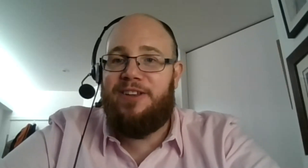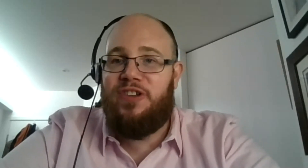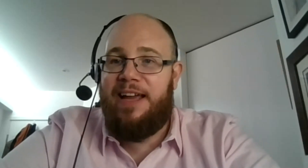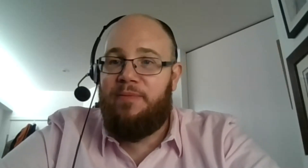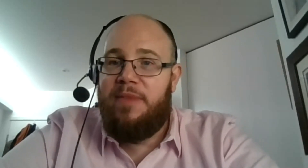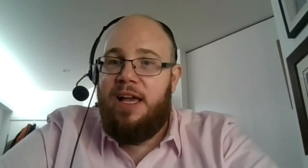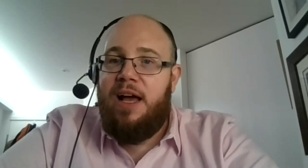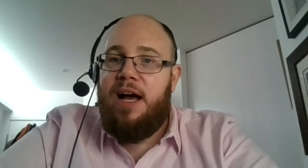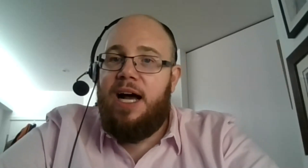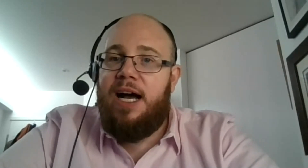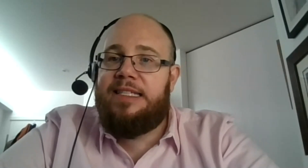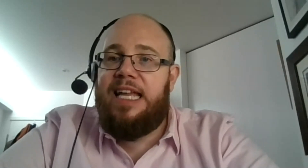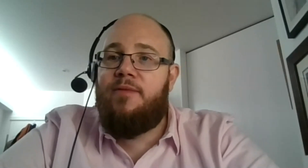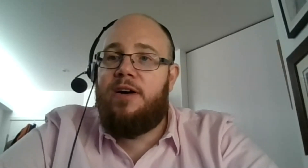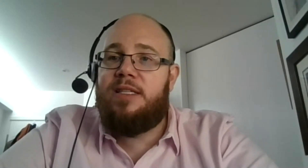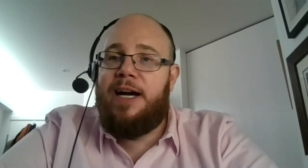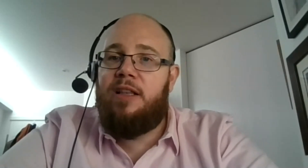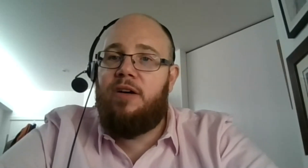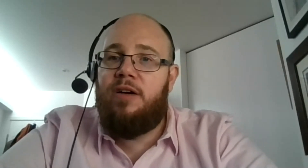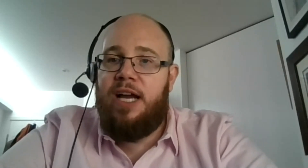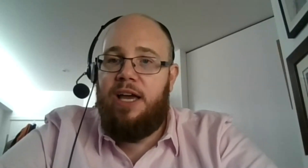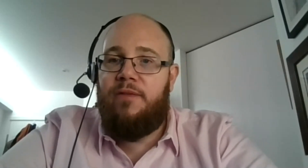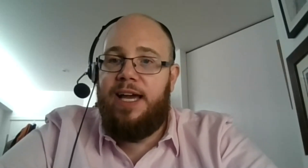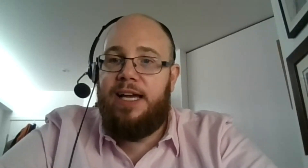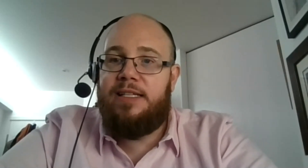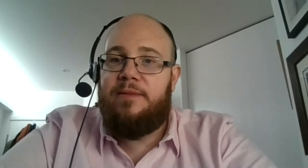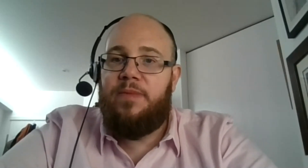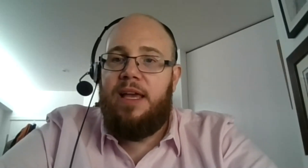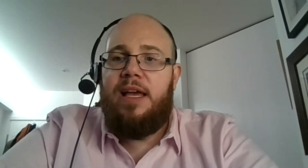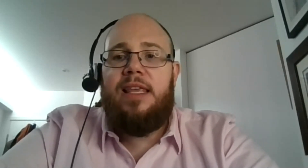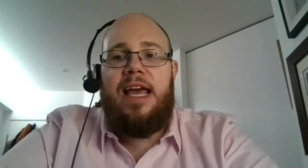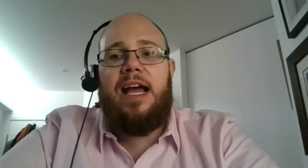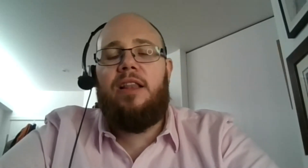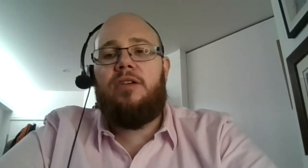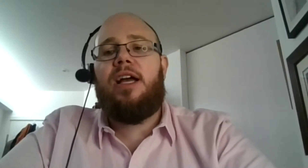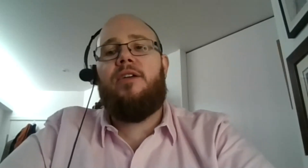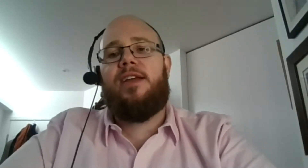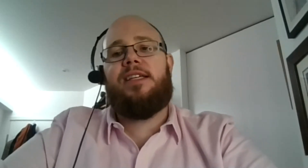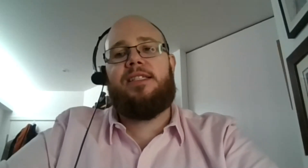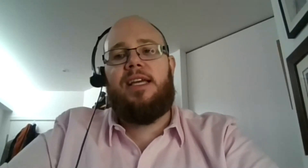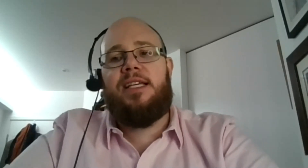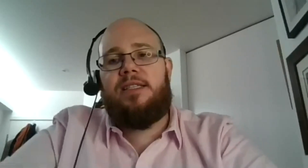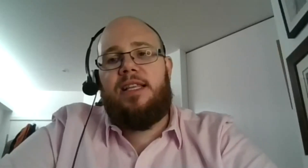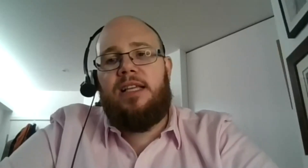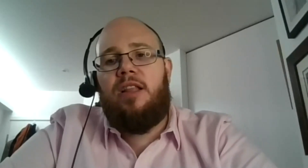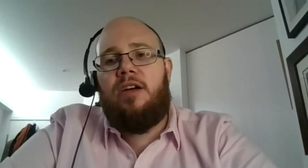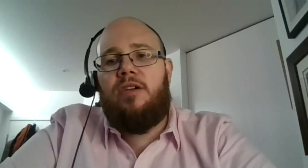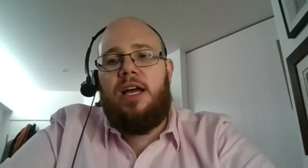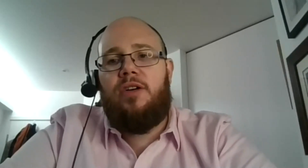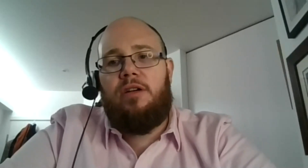country. Steve asked about long COVID. Yeah, long COVID is there's a lot going on long